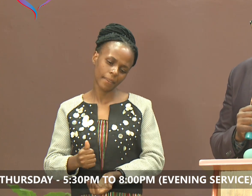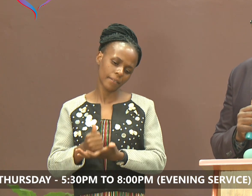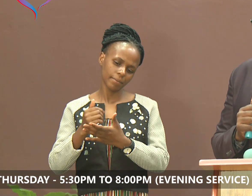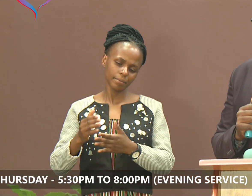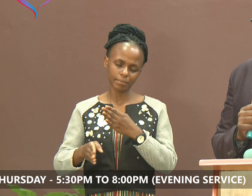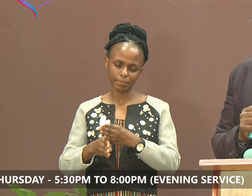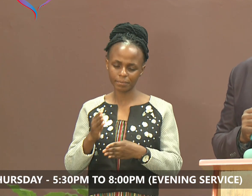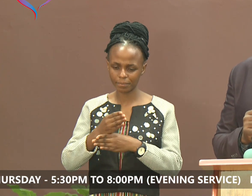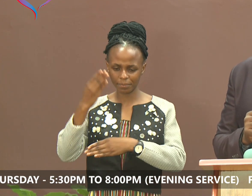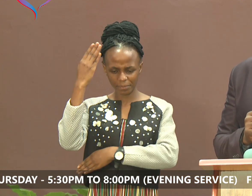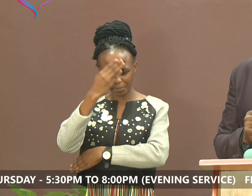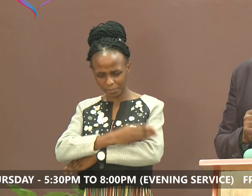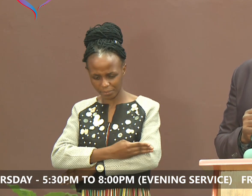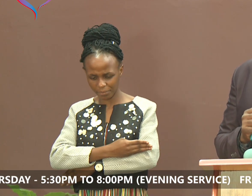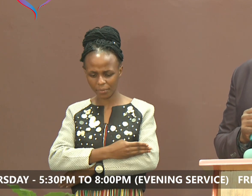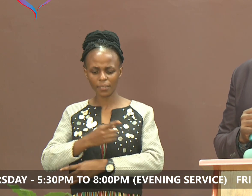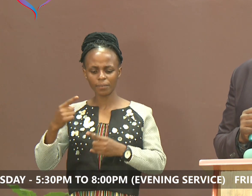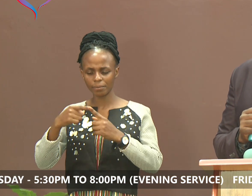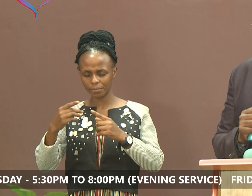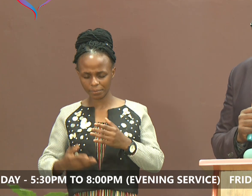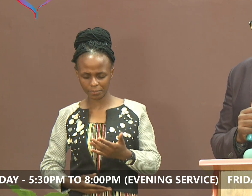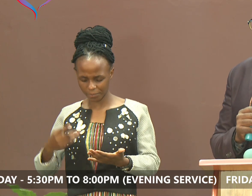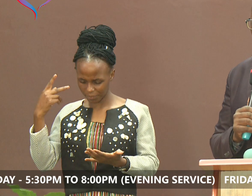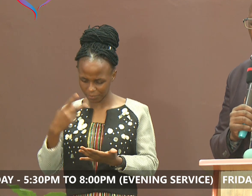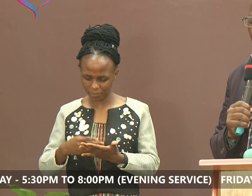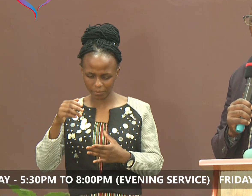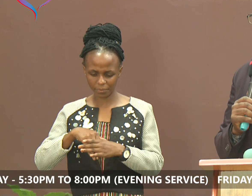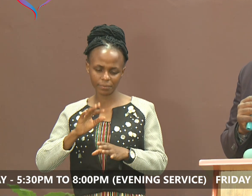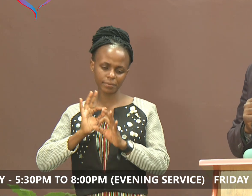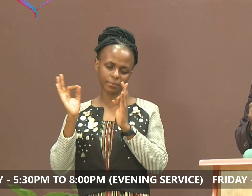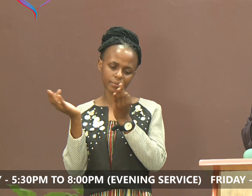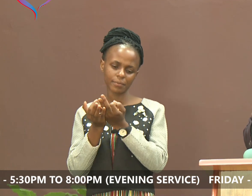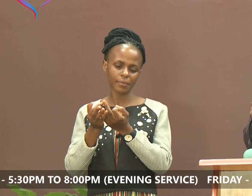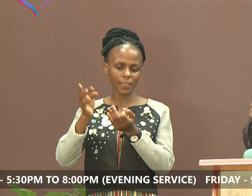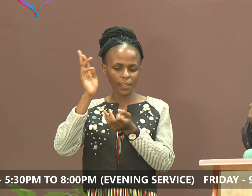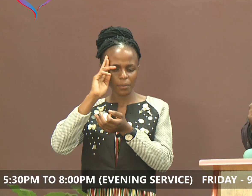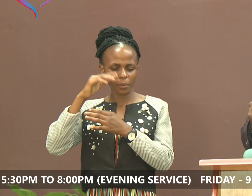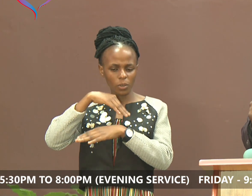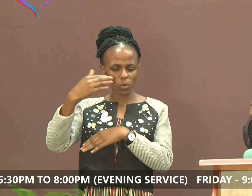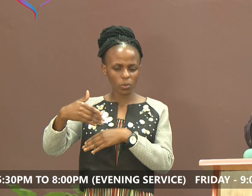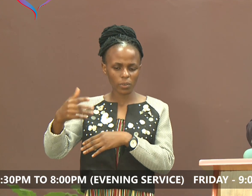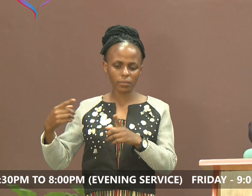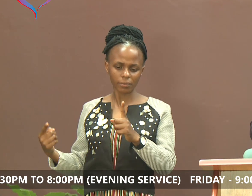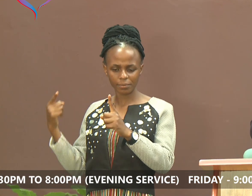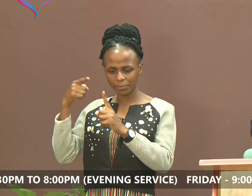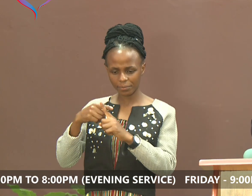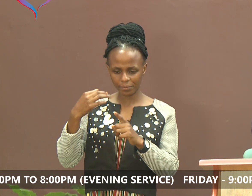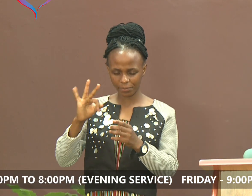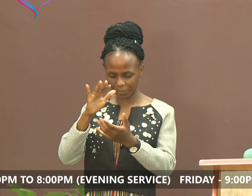boundaries. Help us to build, to have values in our families. Help us to remember always the objectives and the pillars of